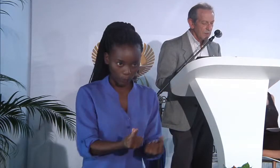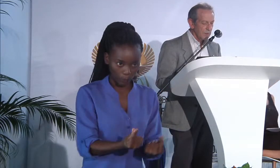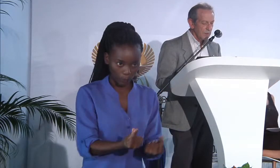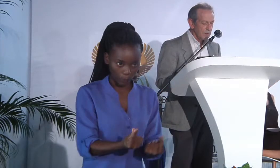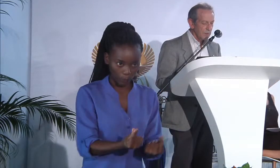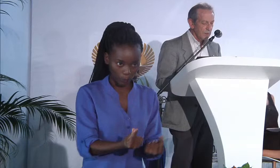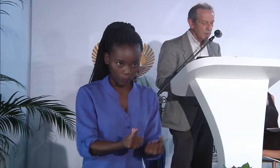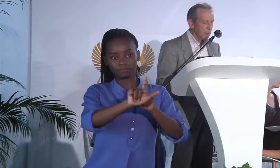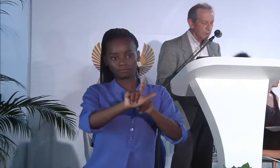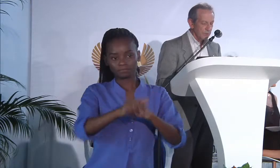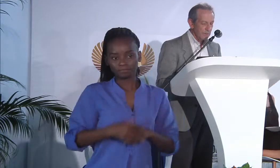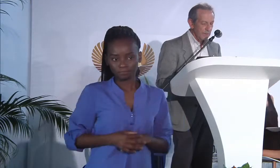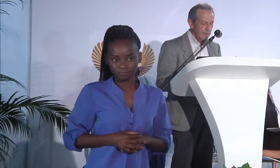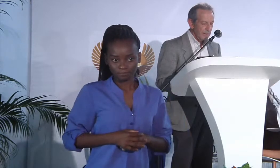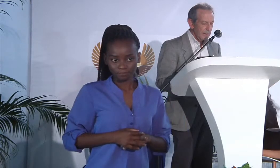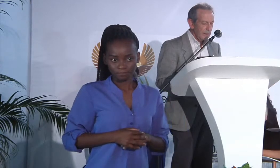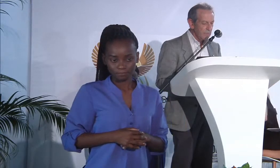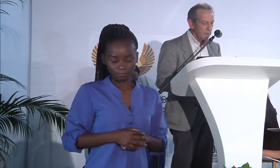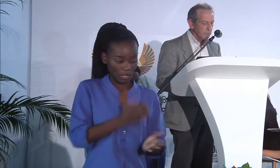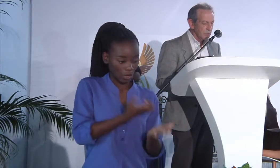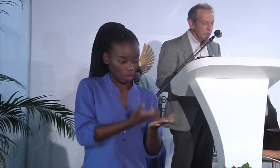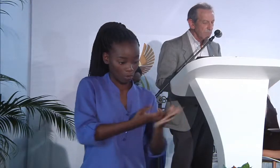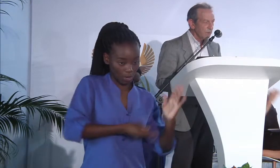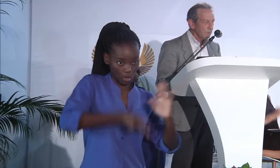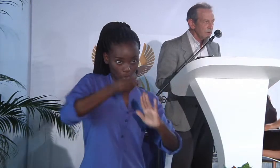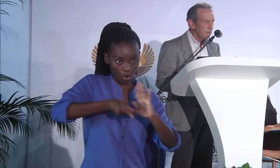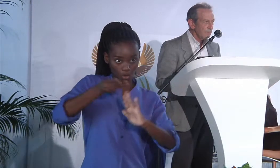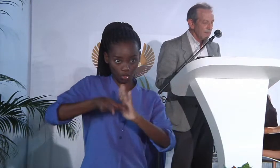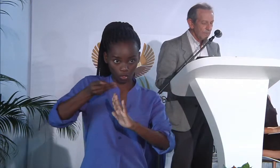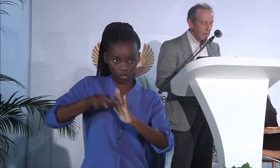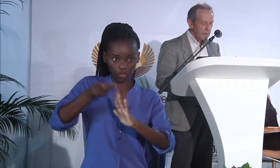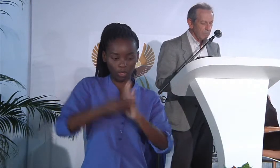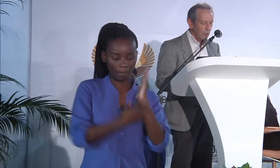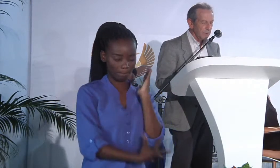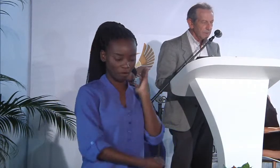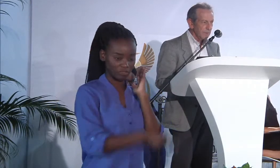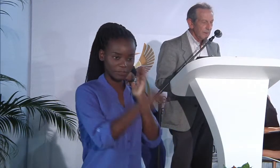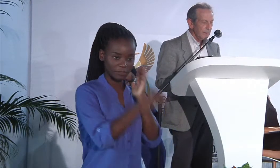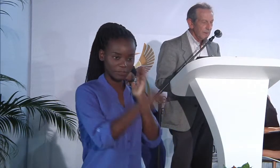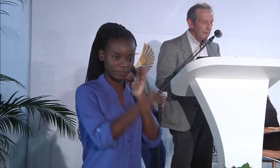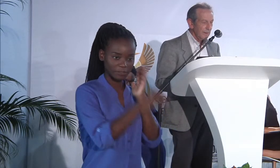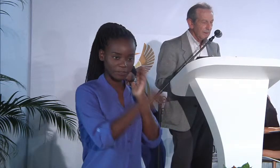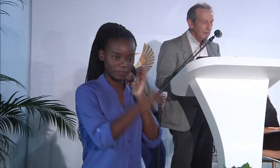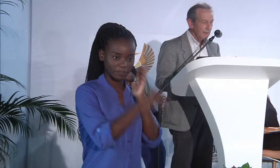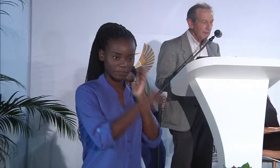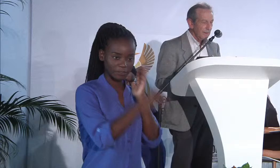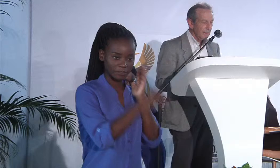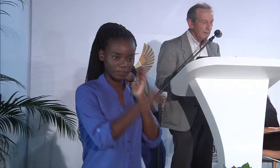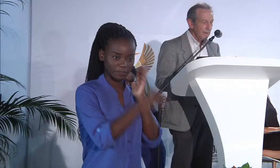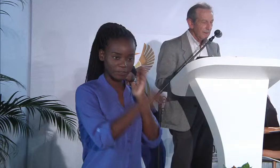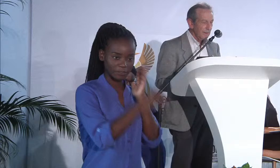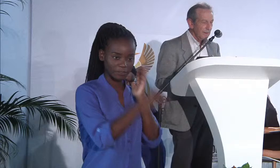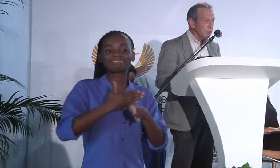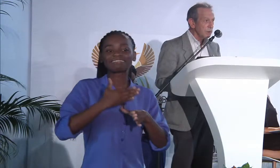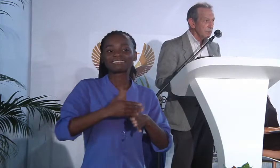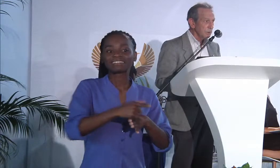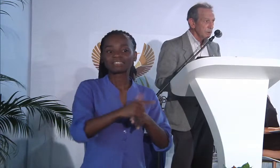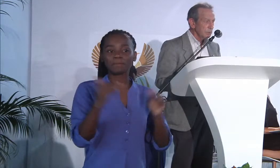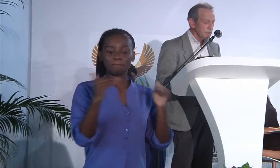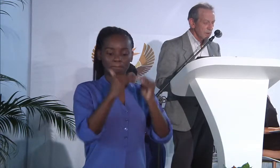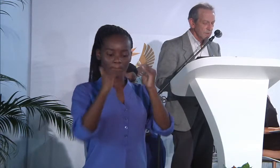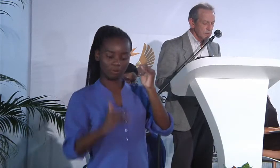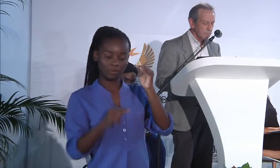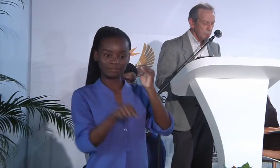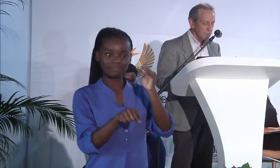and sustained economic growth aimed at reducing poverty, unemployment, and the inequalities which lead